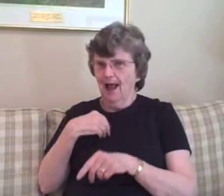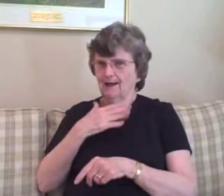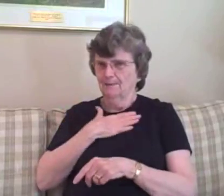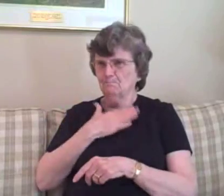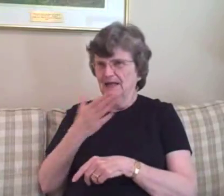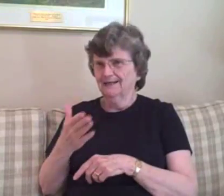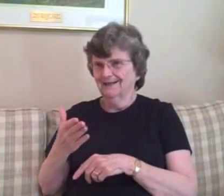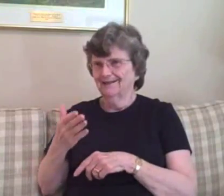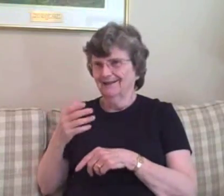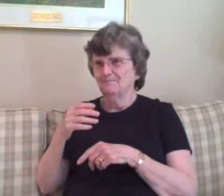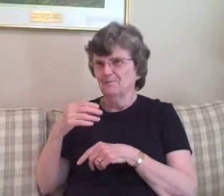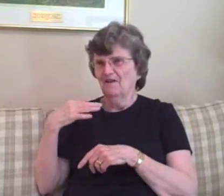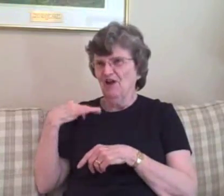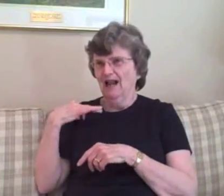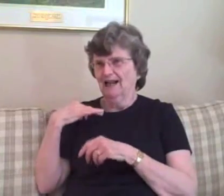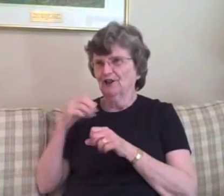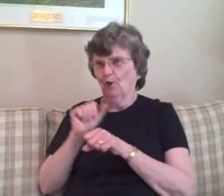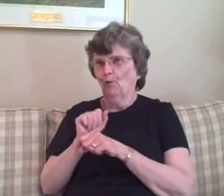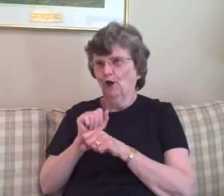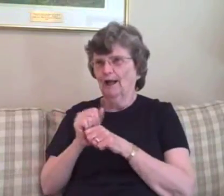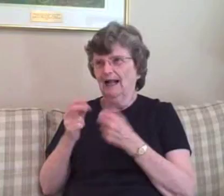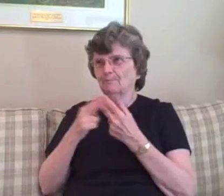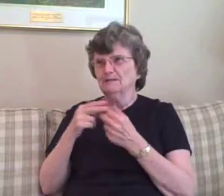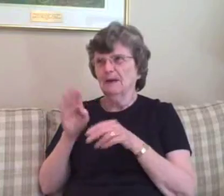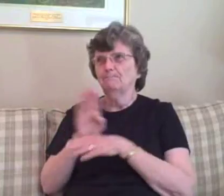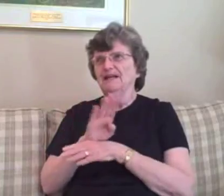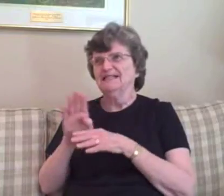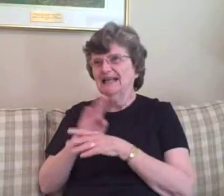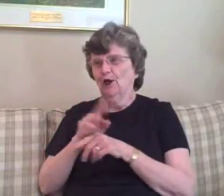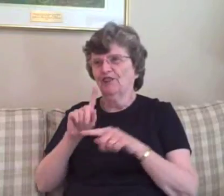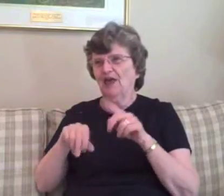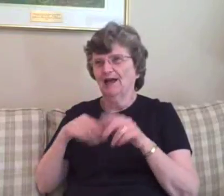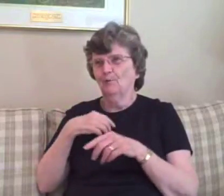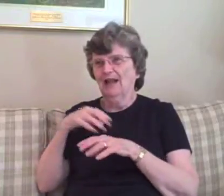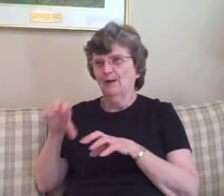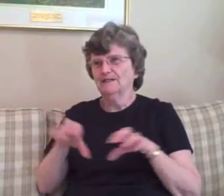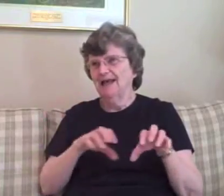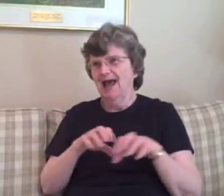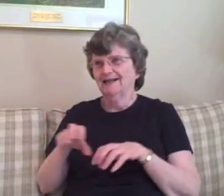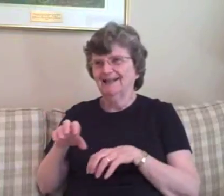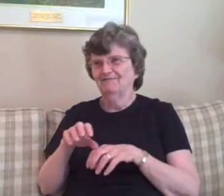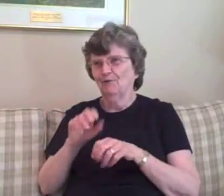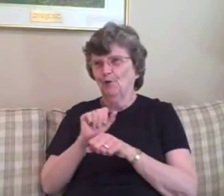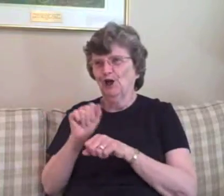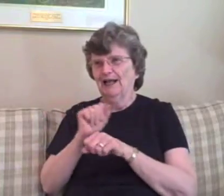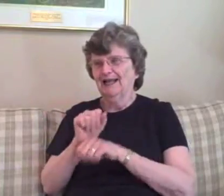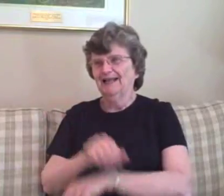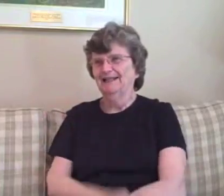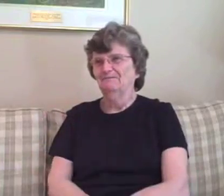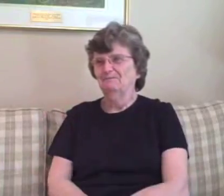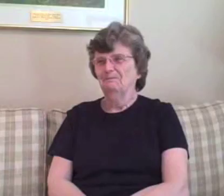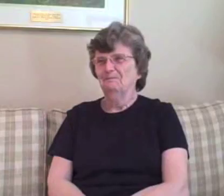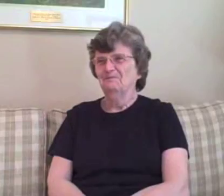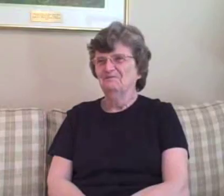work. But I have to admit the volunteer work really keeps me busy, and it keeps me actively